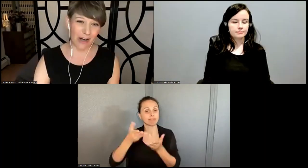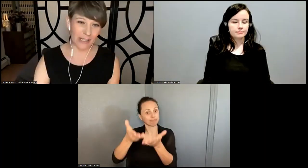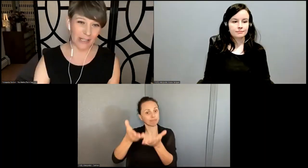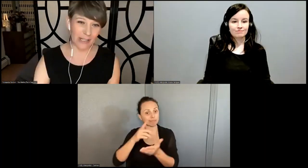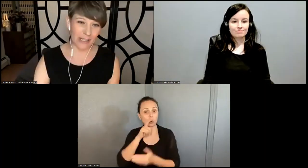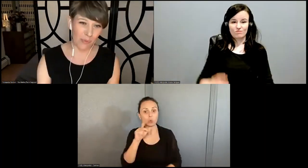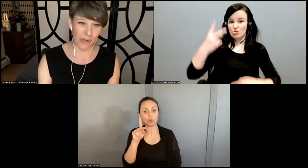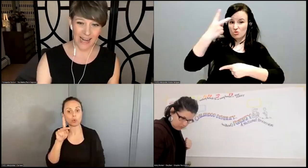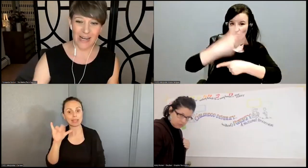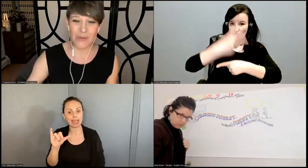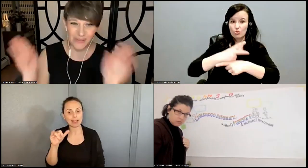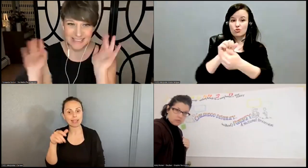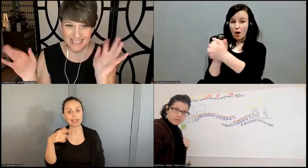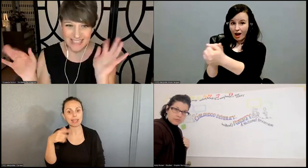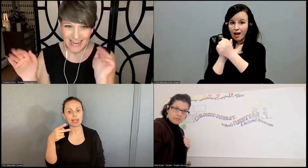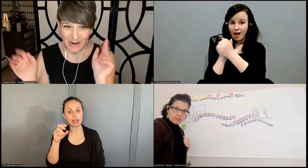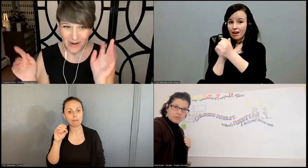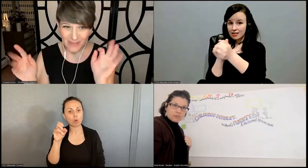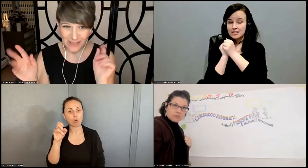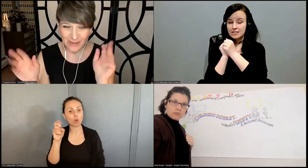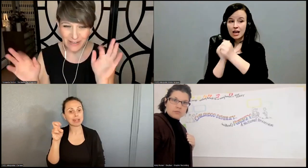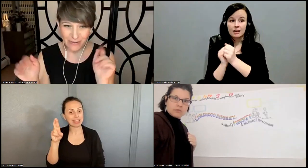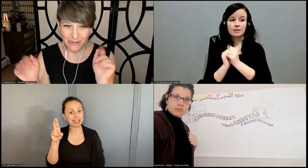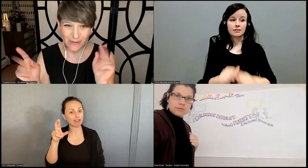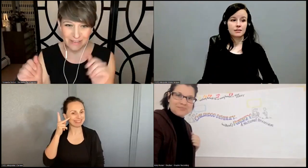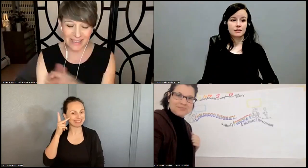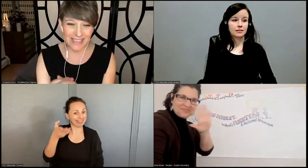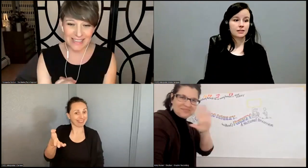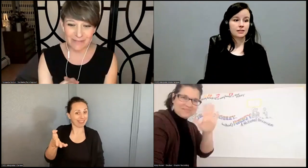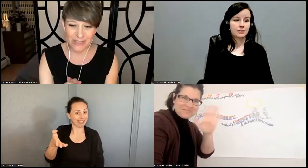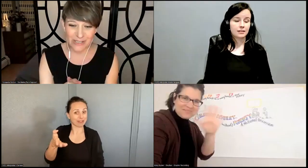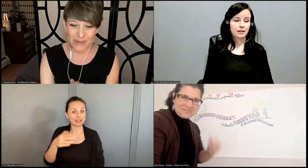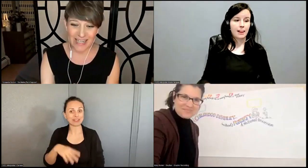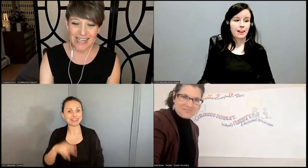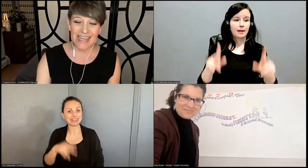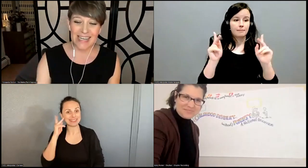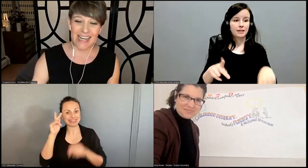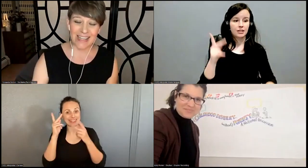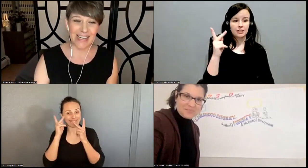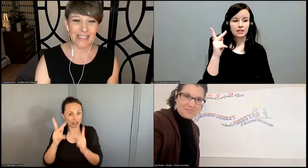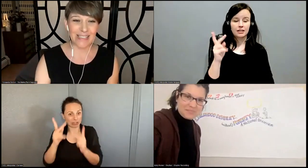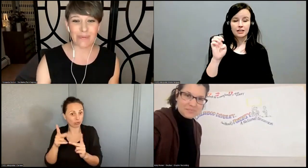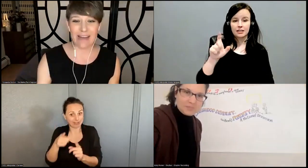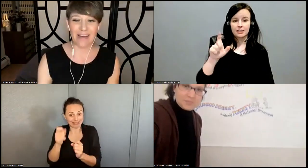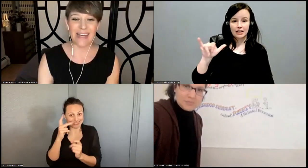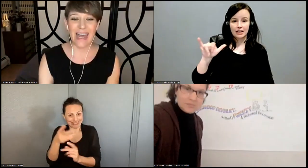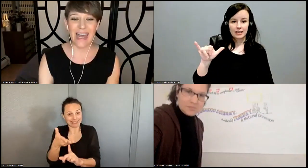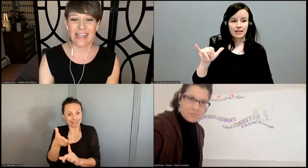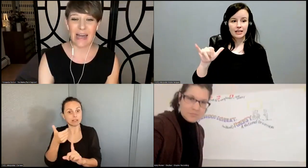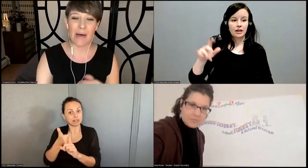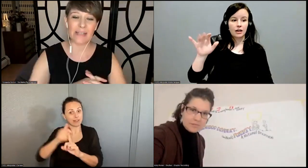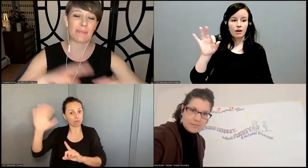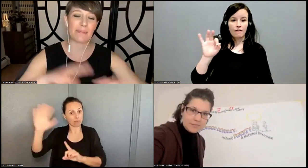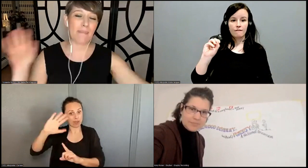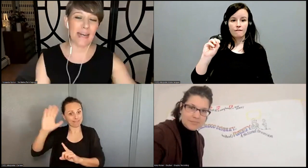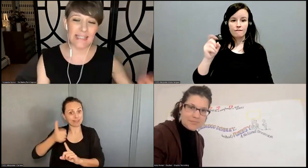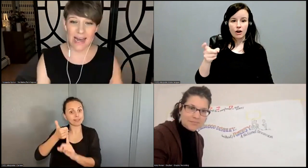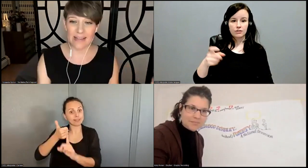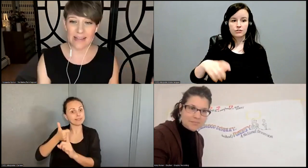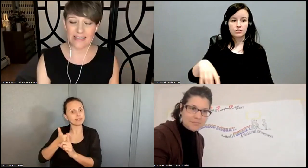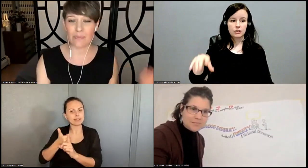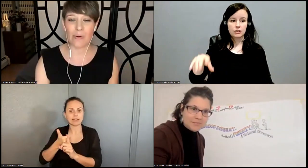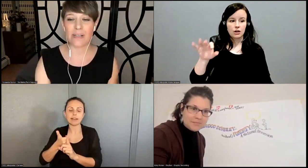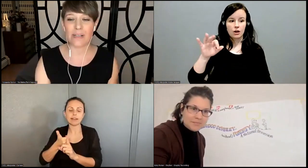Kelly Foxcroft-Poirier, who you'll see now on the screen for those of us that see visually. Kelly is waving. Kelly, amongst